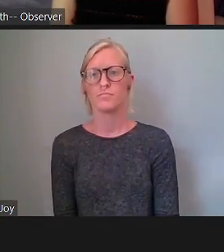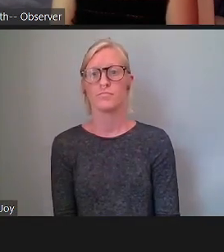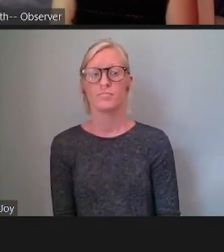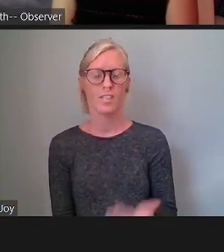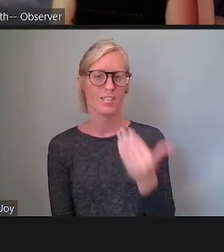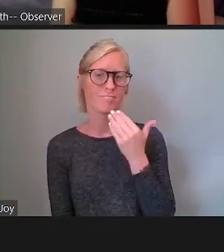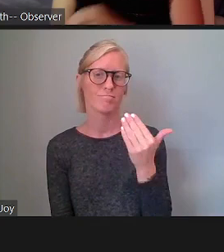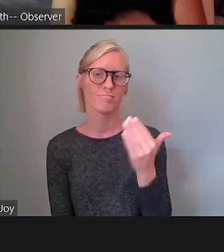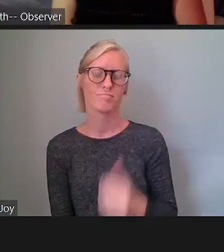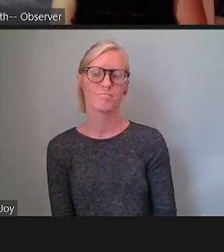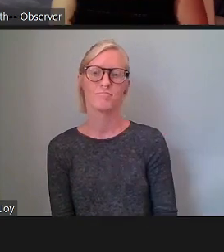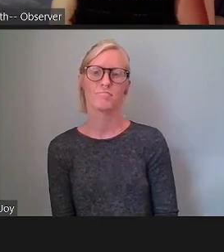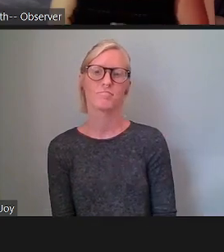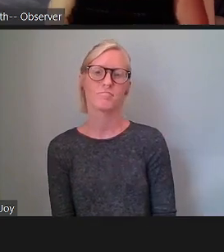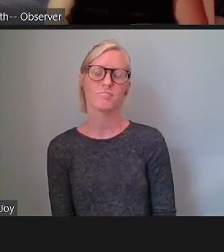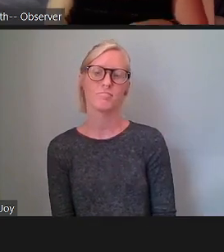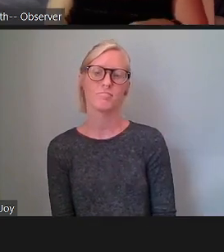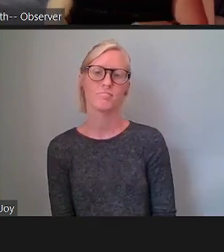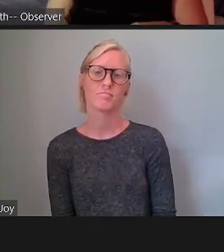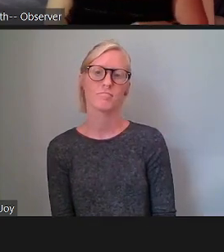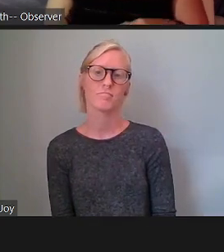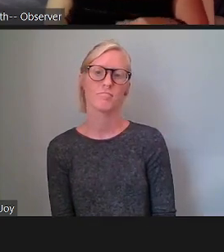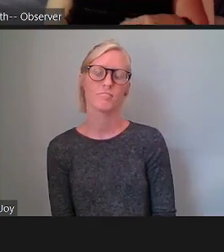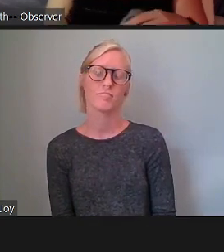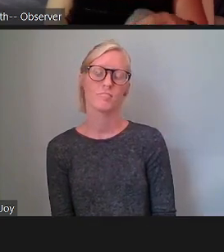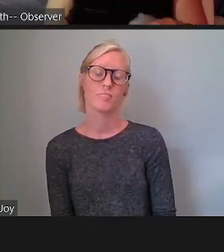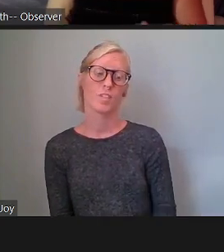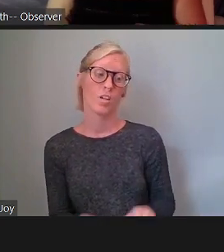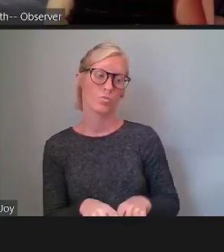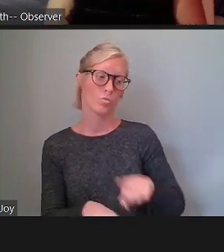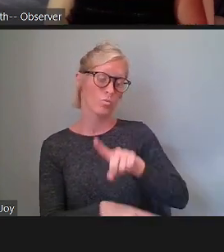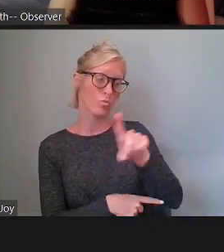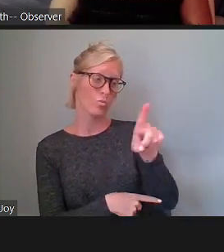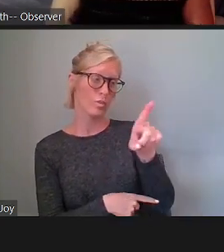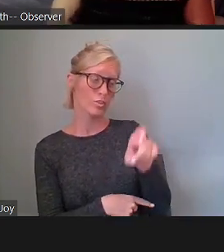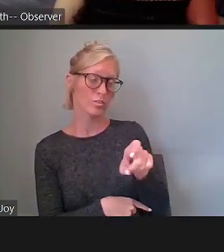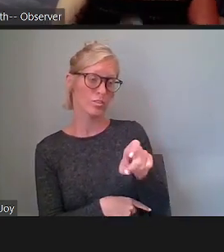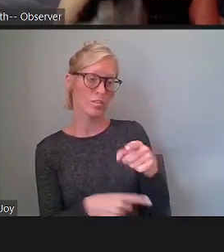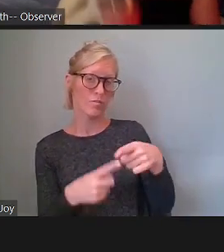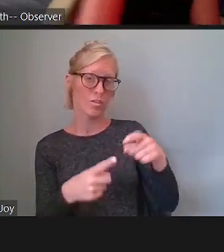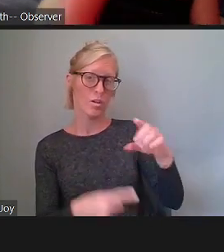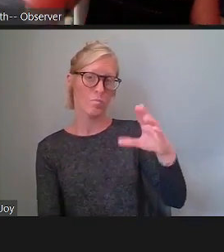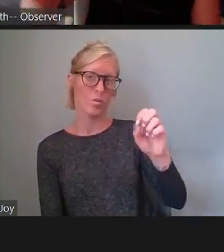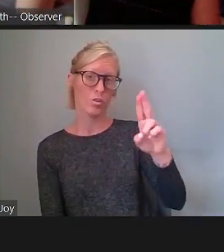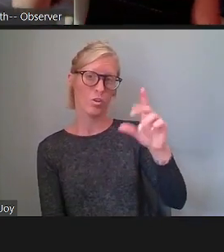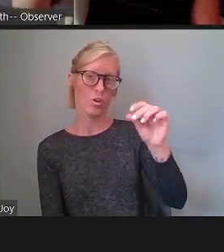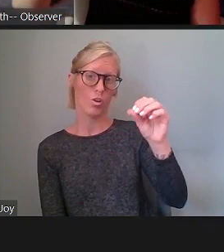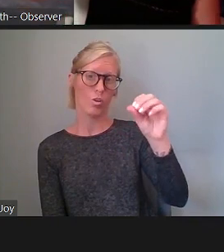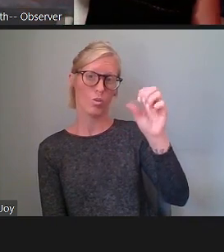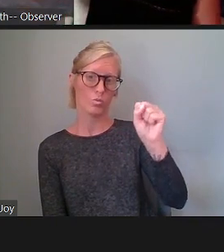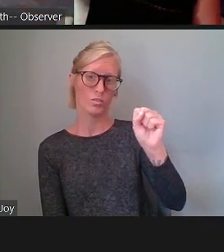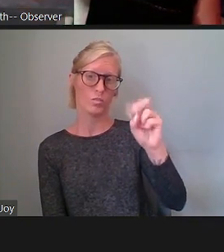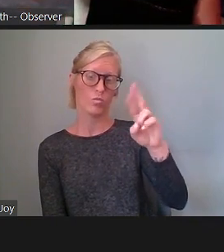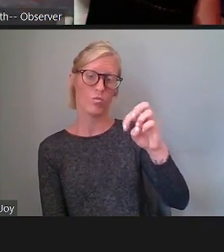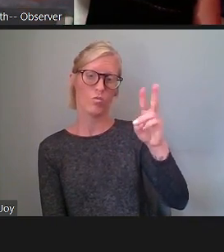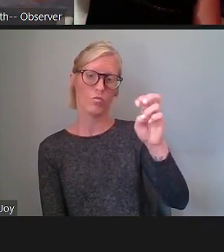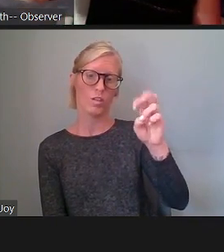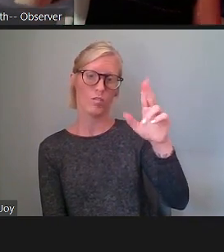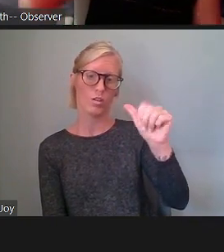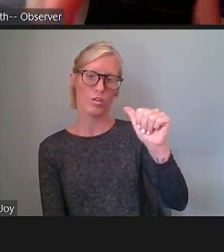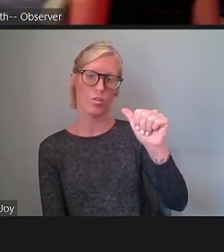Thanks, Aisha. There's also a question from Carlos Rivera Rosario. Thank you for your